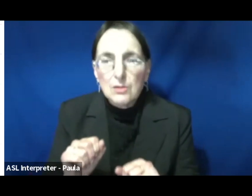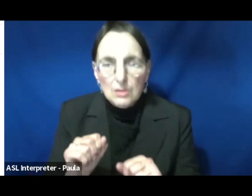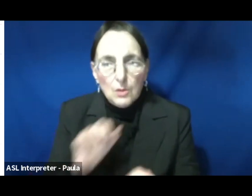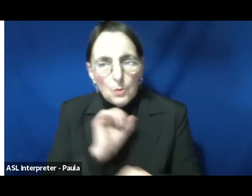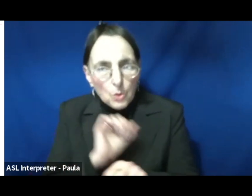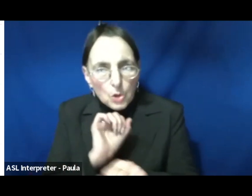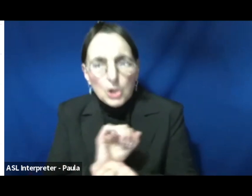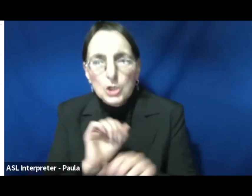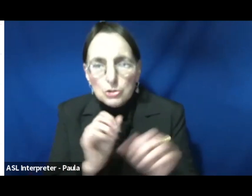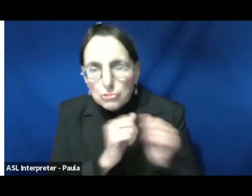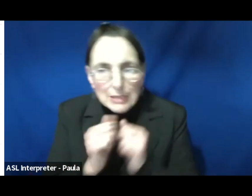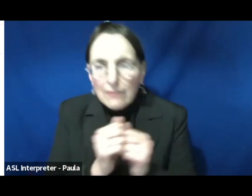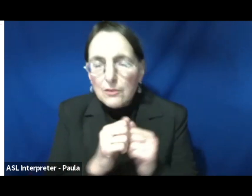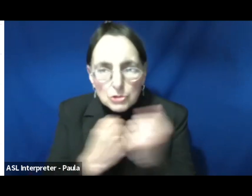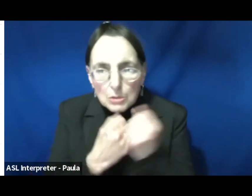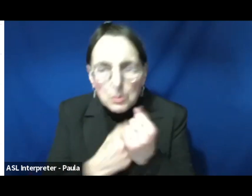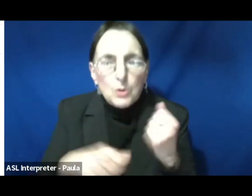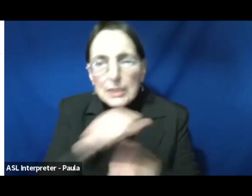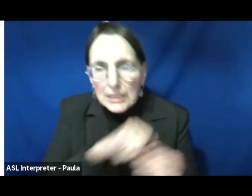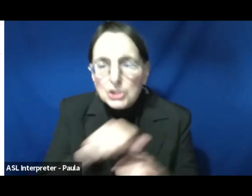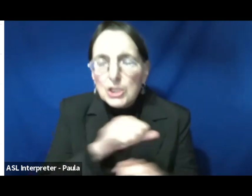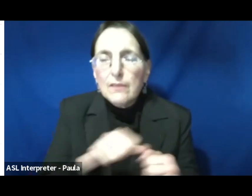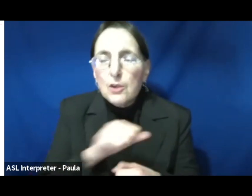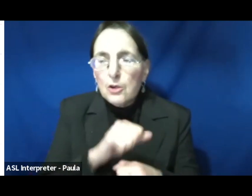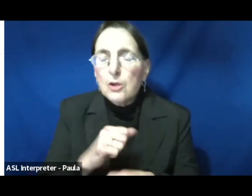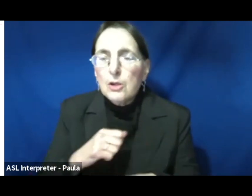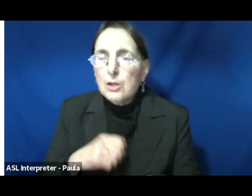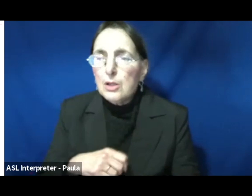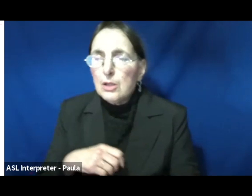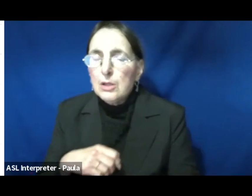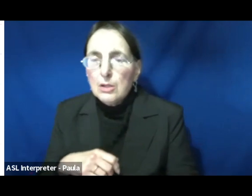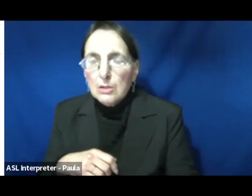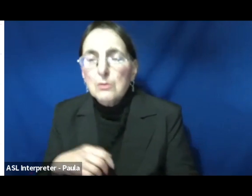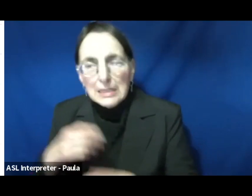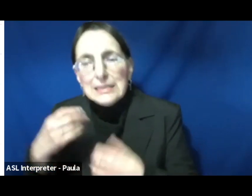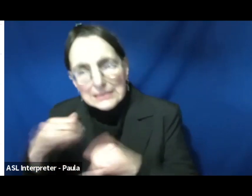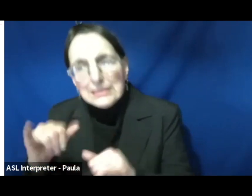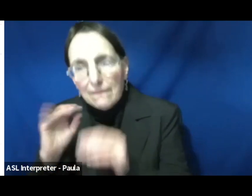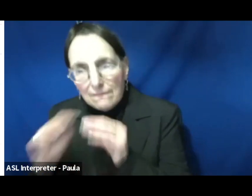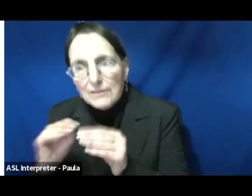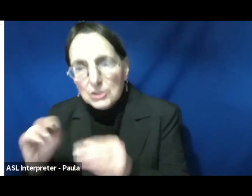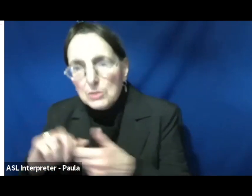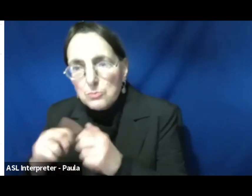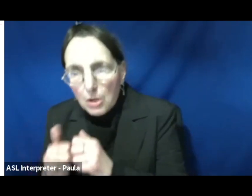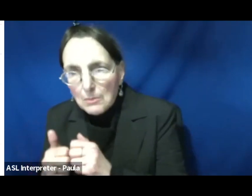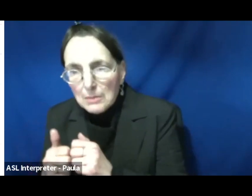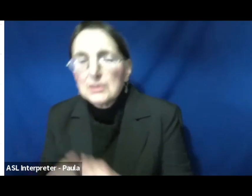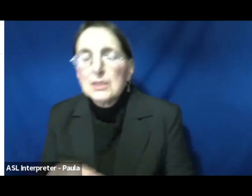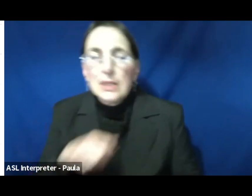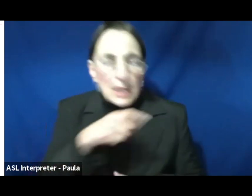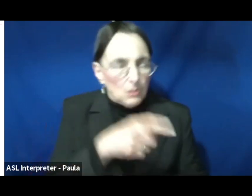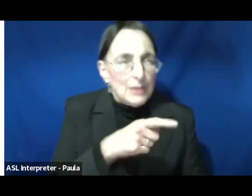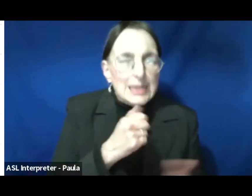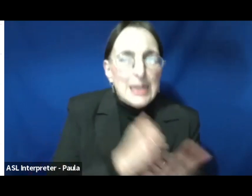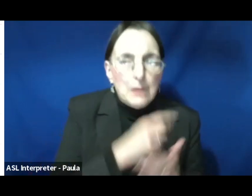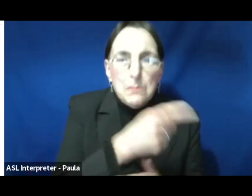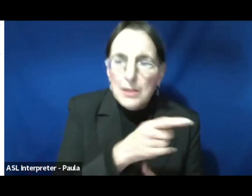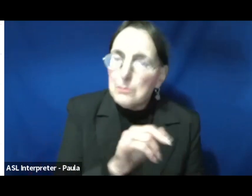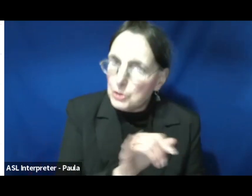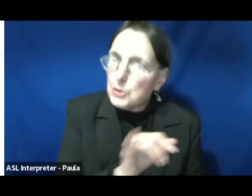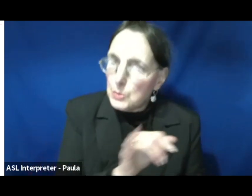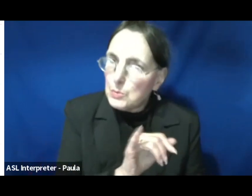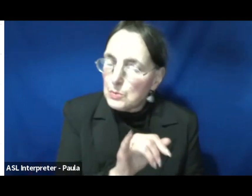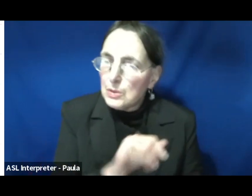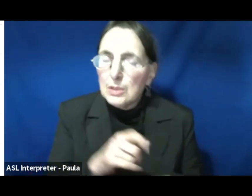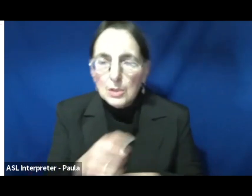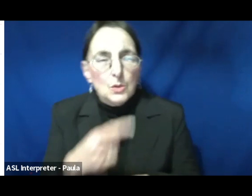school, and make sure that what they're doing to fix this problem, that we can scale that up and we can extend it without saying what you're doing is